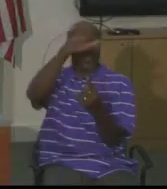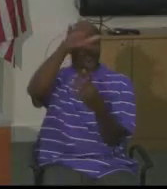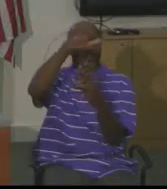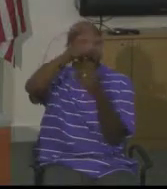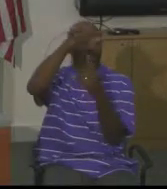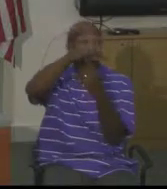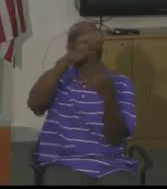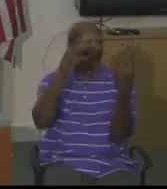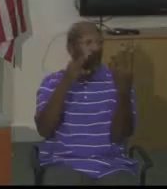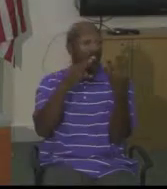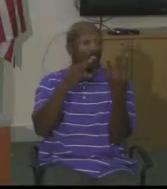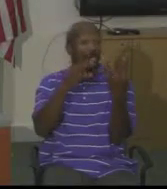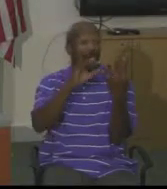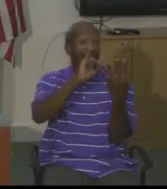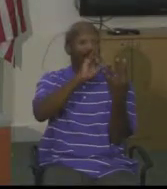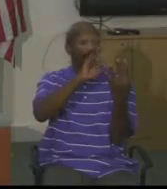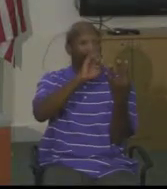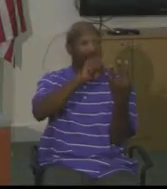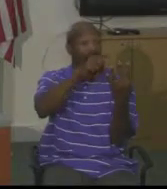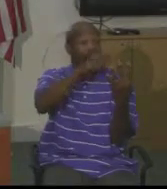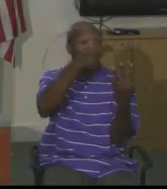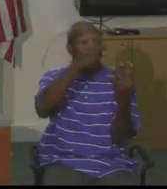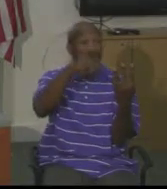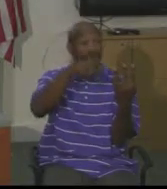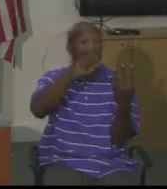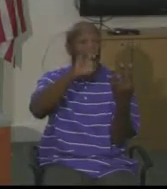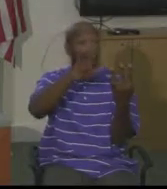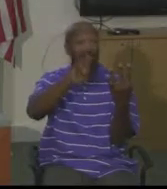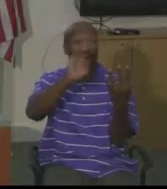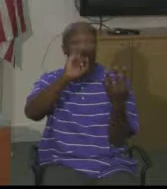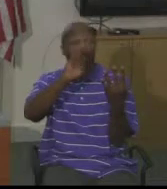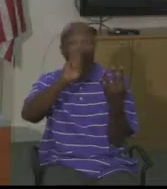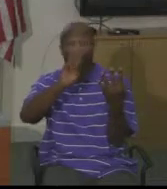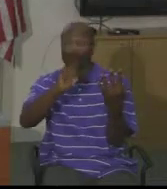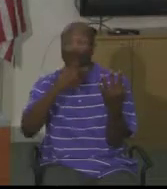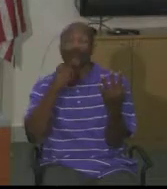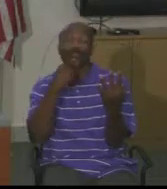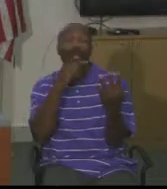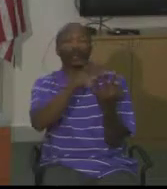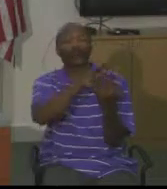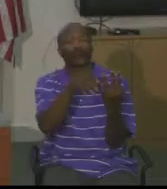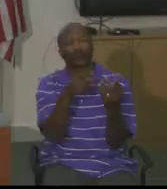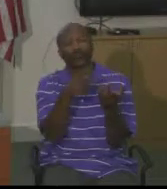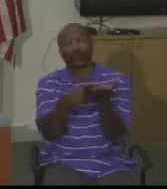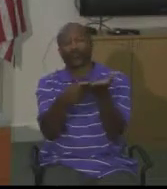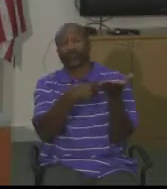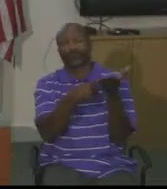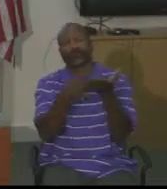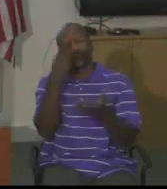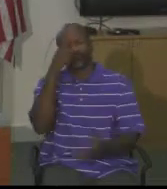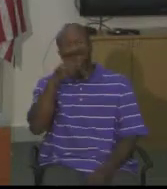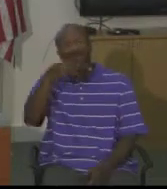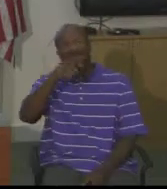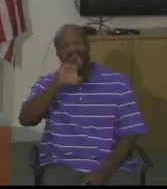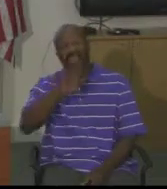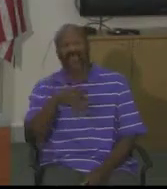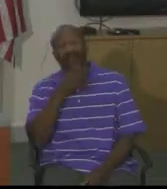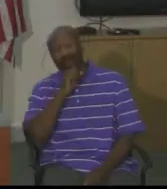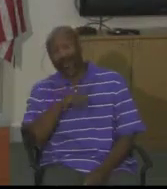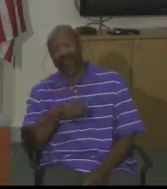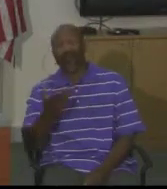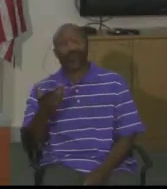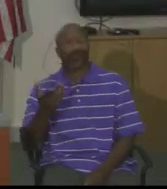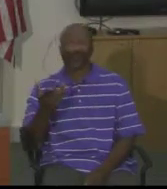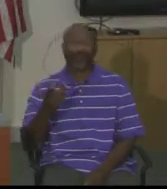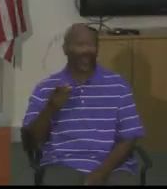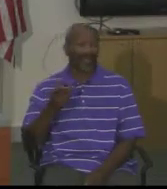manufacturers, Intel, HP, Dell, and IBM, said, you know, PCI is getting really old. You can't